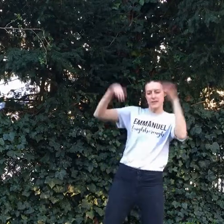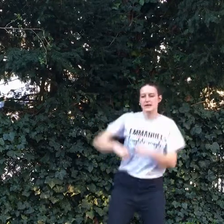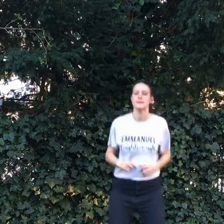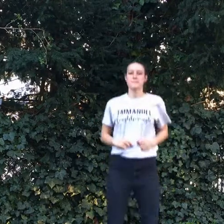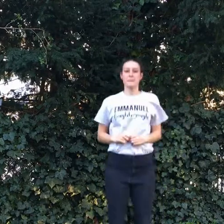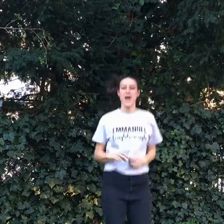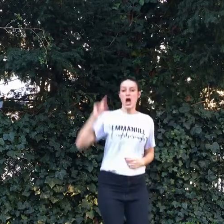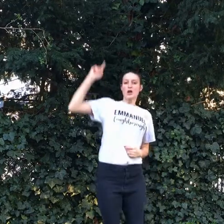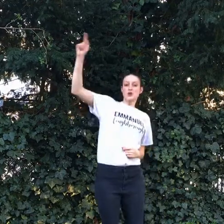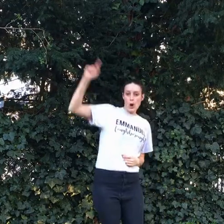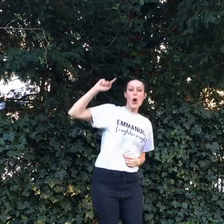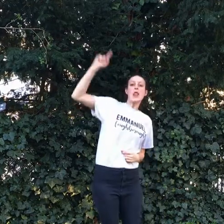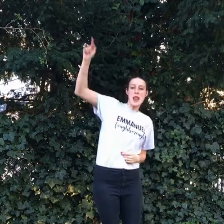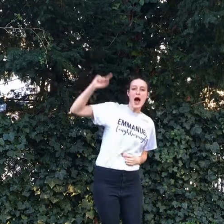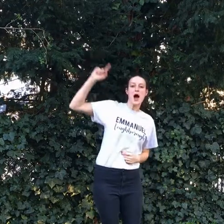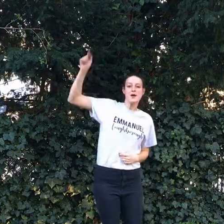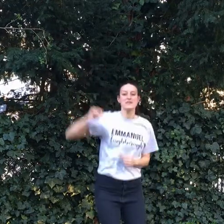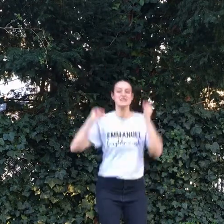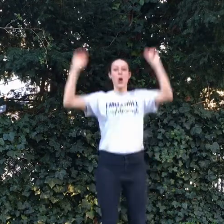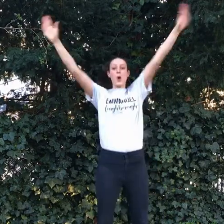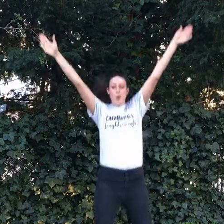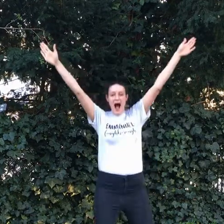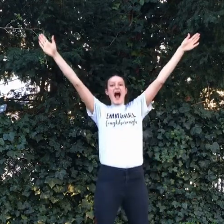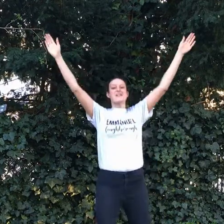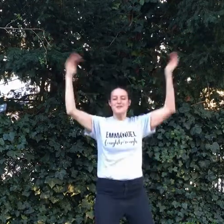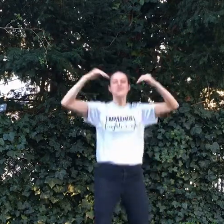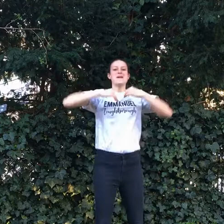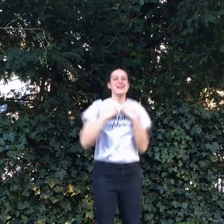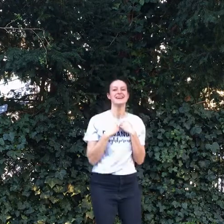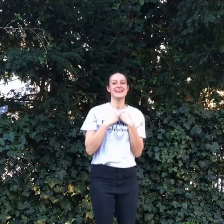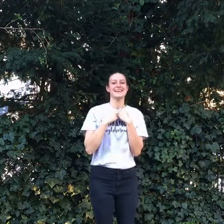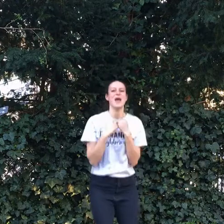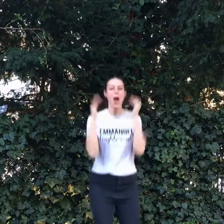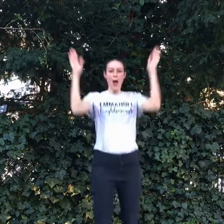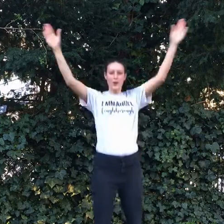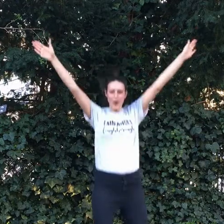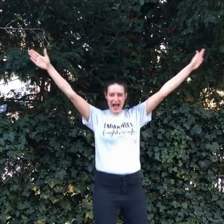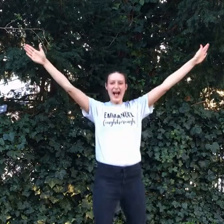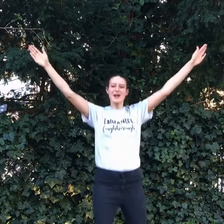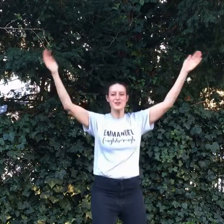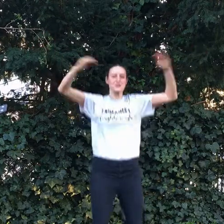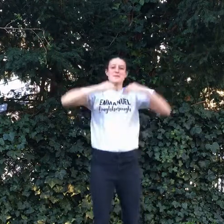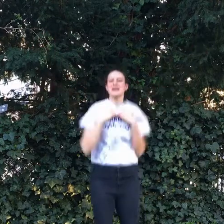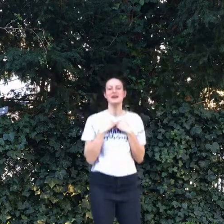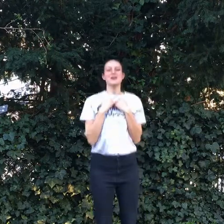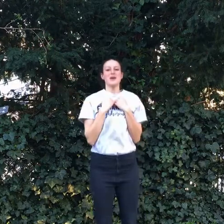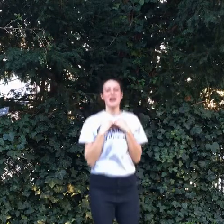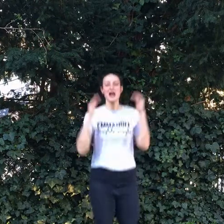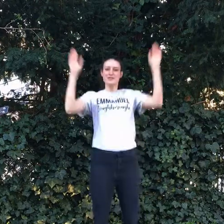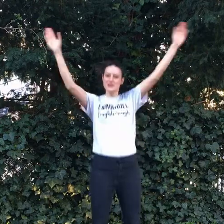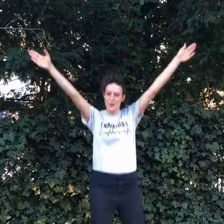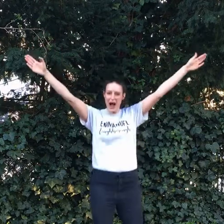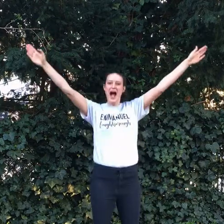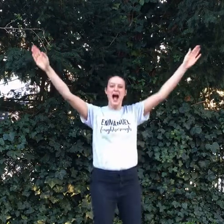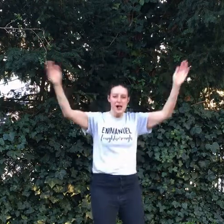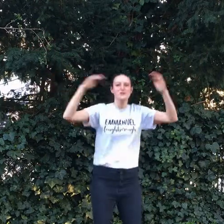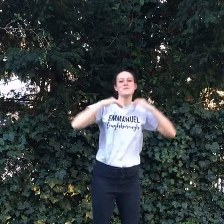for me. Your love is wild for me, wild for me, your love is wild for